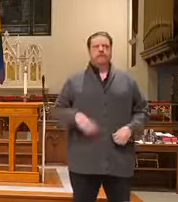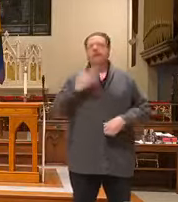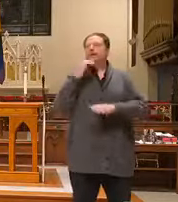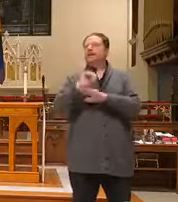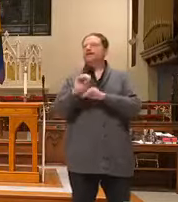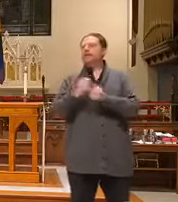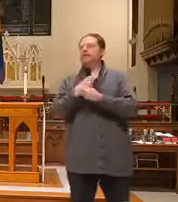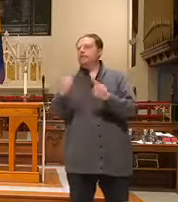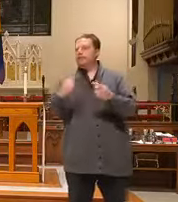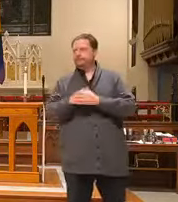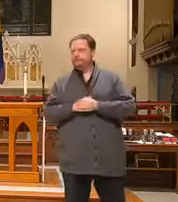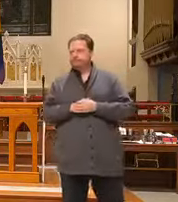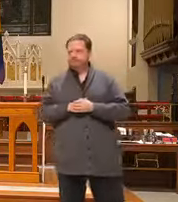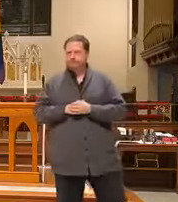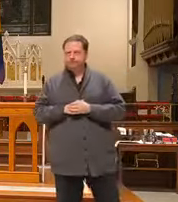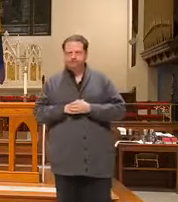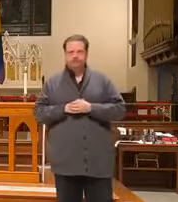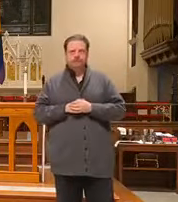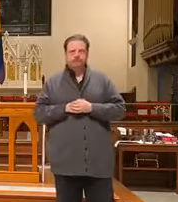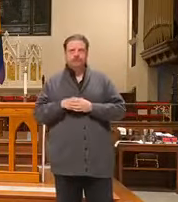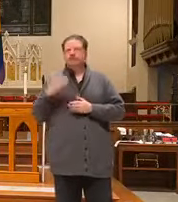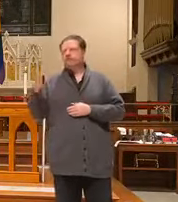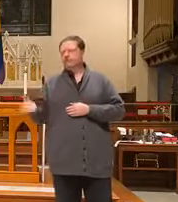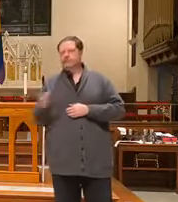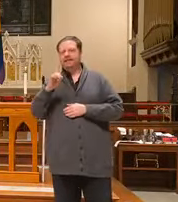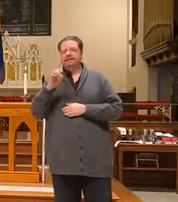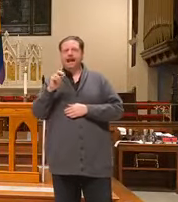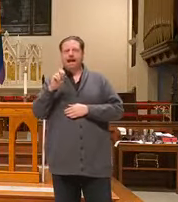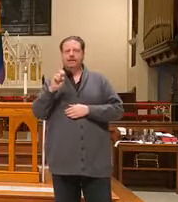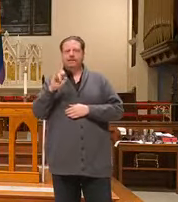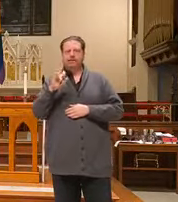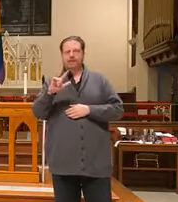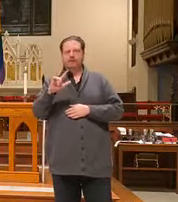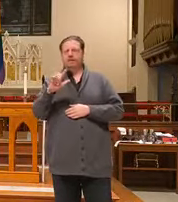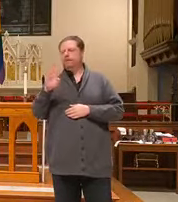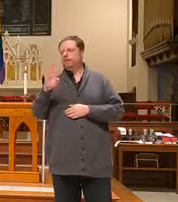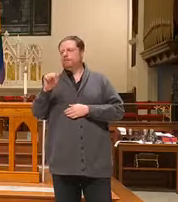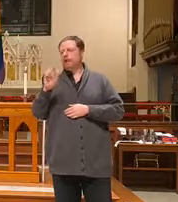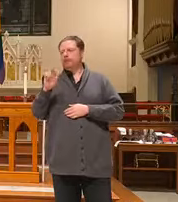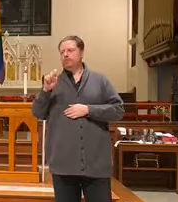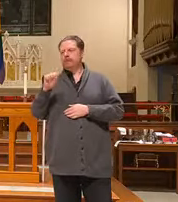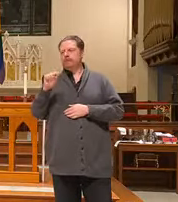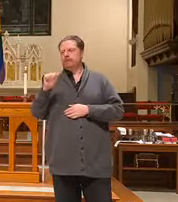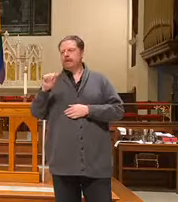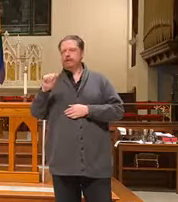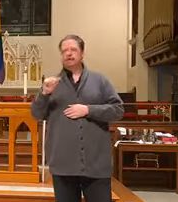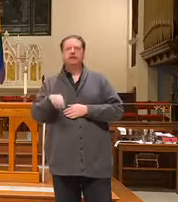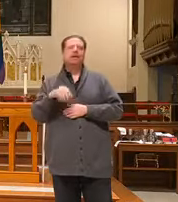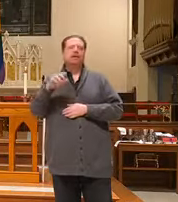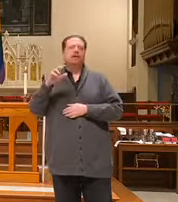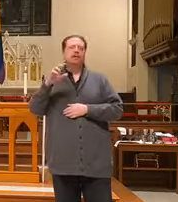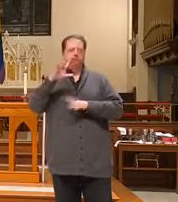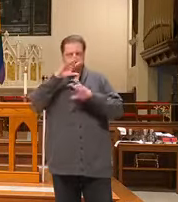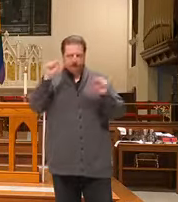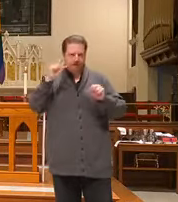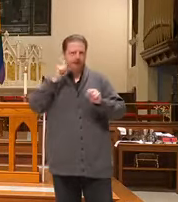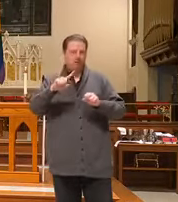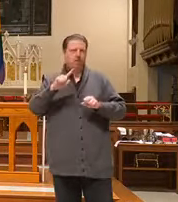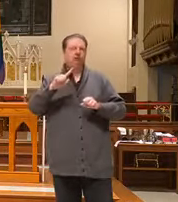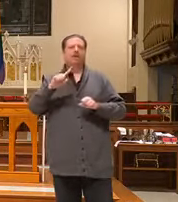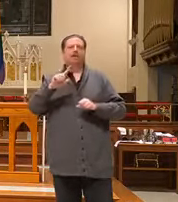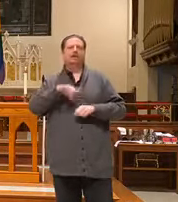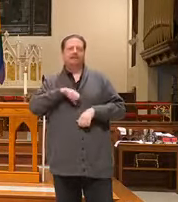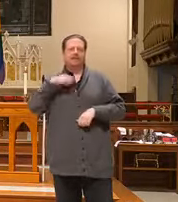Good evening, everyone. Good evening. Yair Baruta, President of Dignity Washington. Thank you all for being here. And we also would like to thank our guests watching